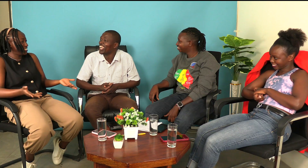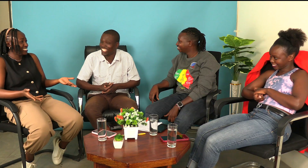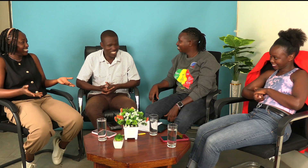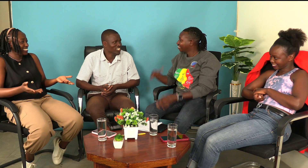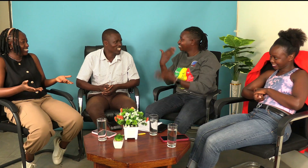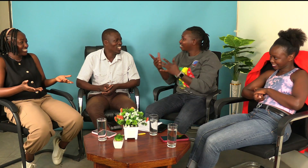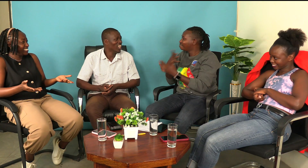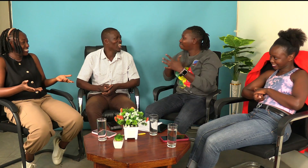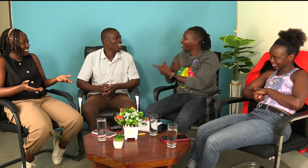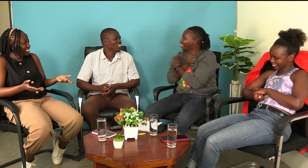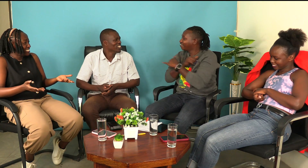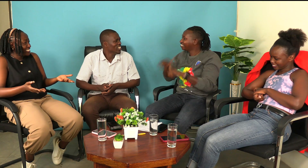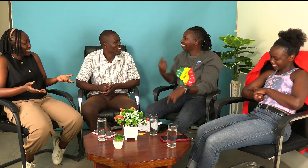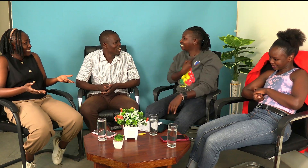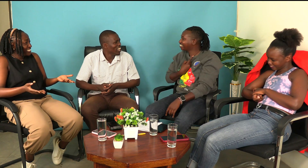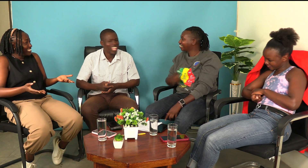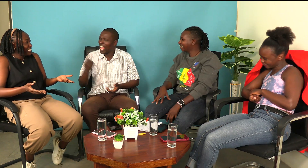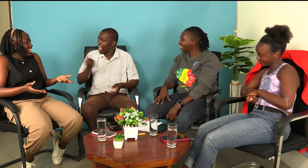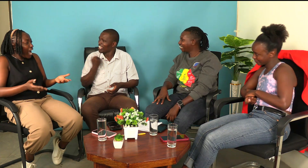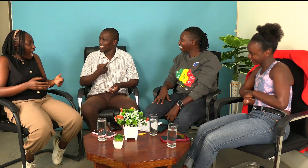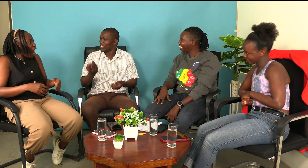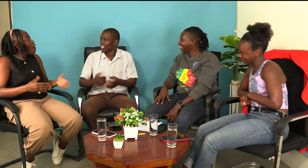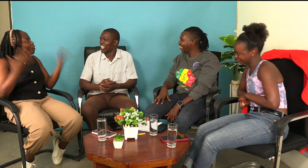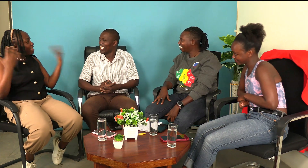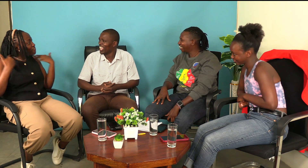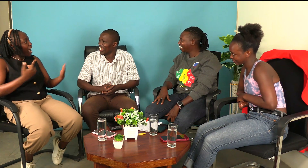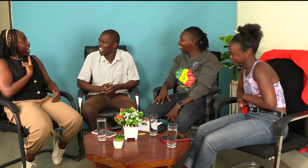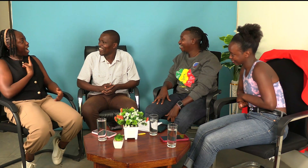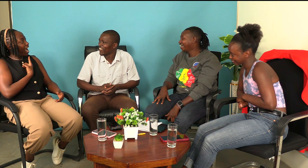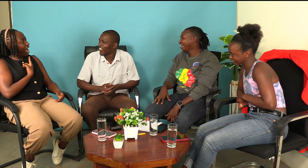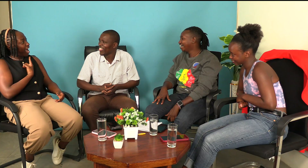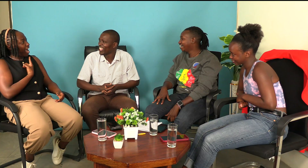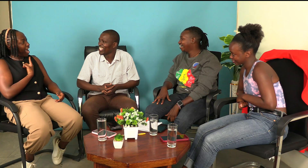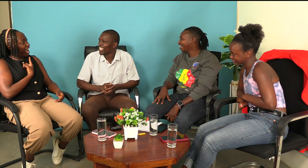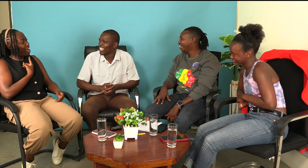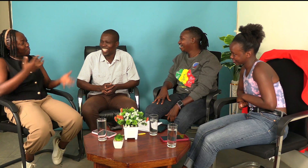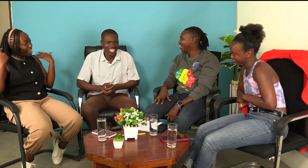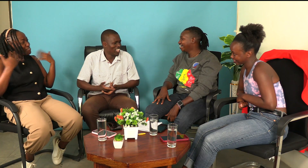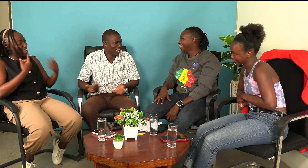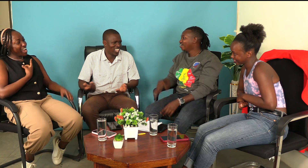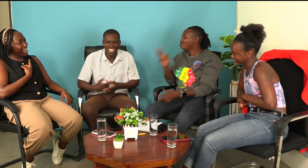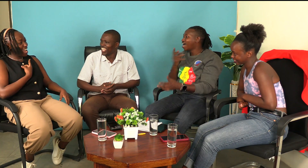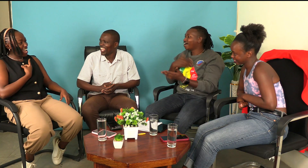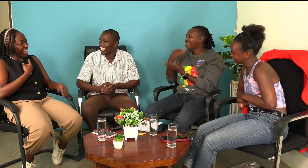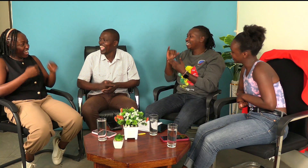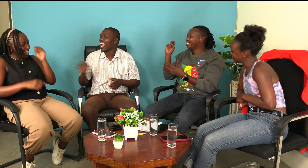is the happiness there? Some people love to be introverts, But forever alone. Forever